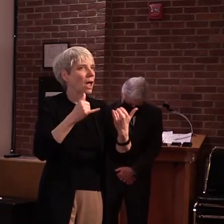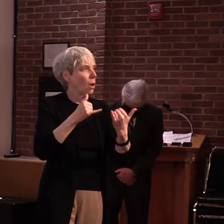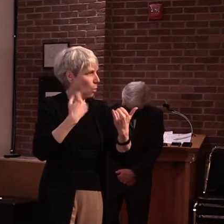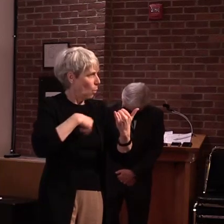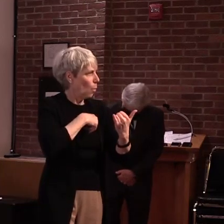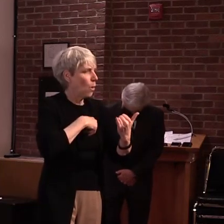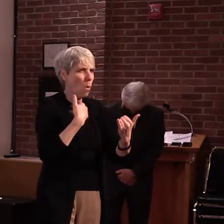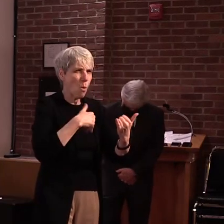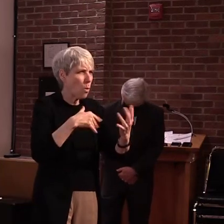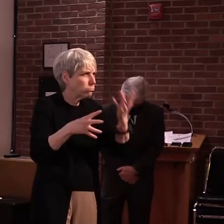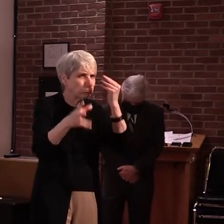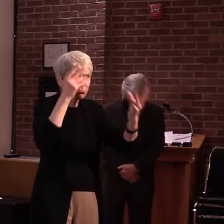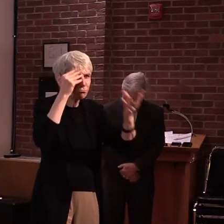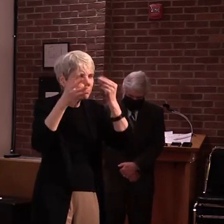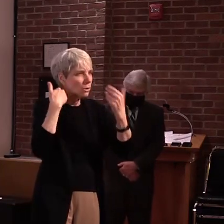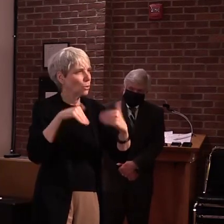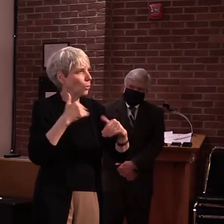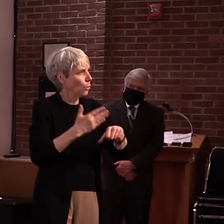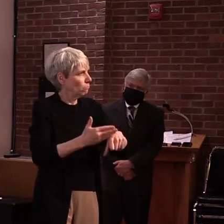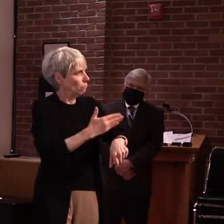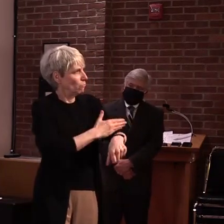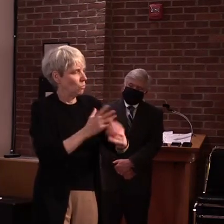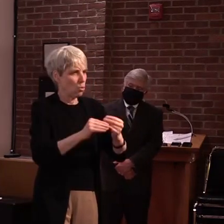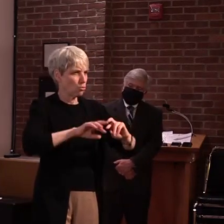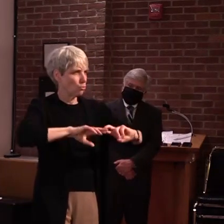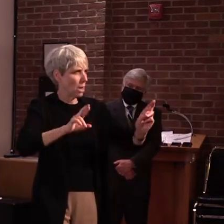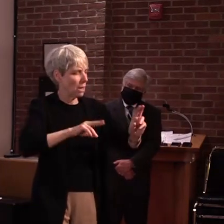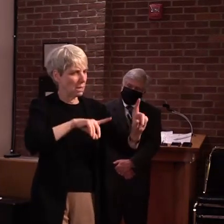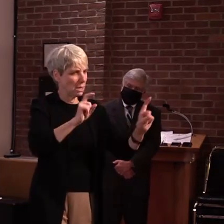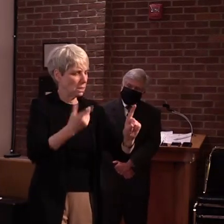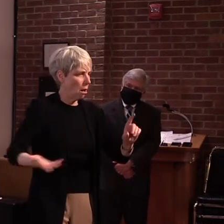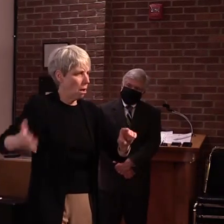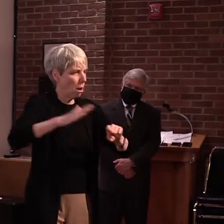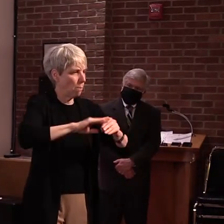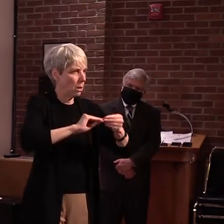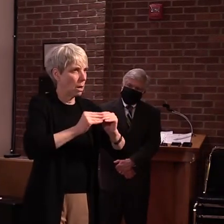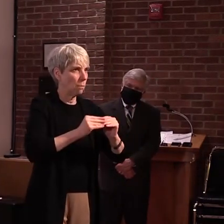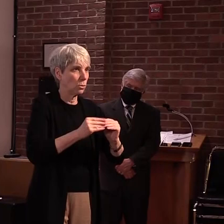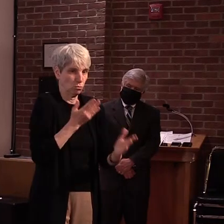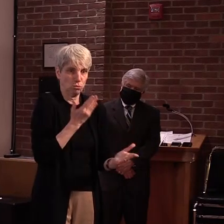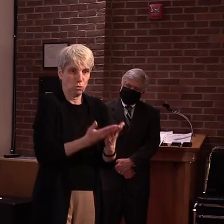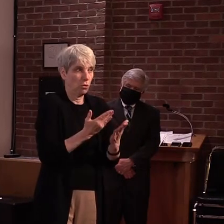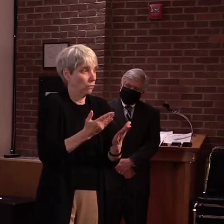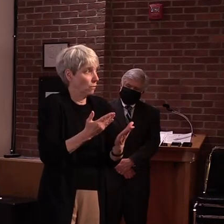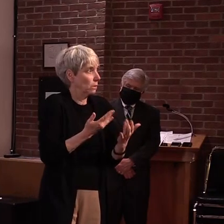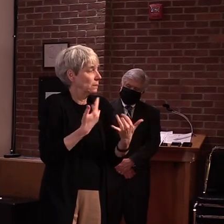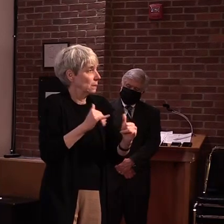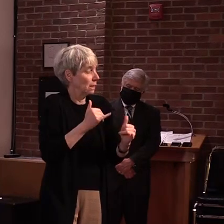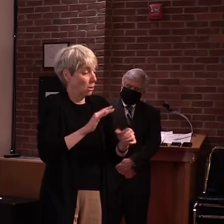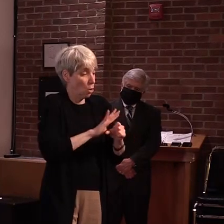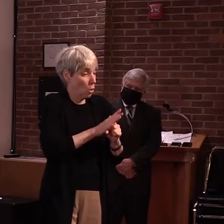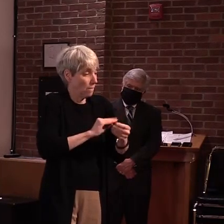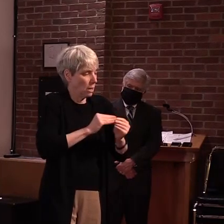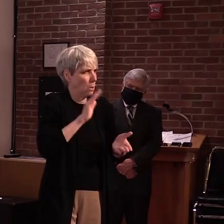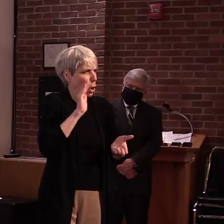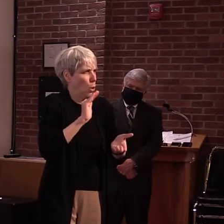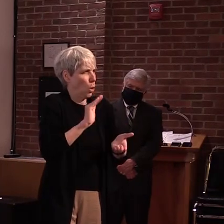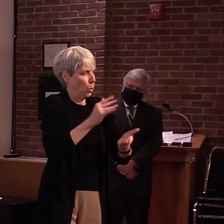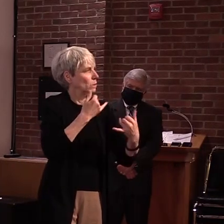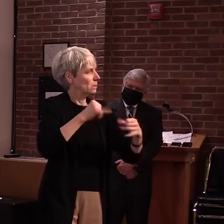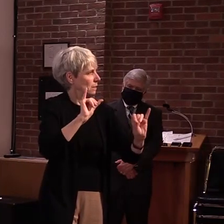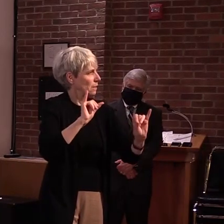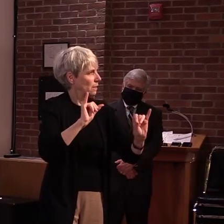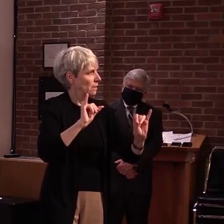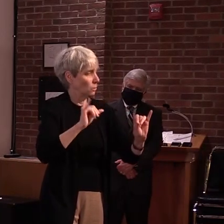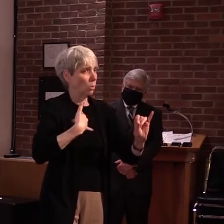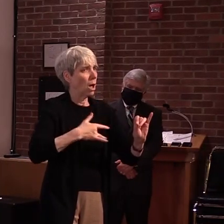advantage of that and increased that, and our numbers prove that out. So I'm very pleased with where we are, but